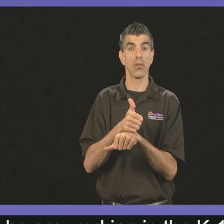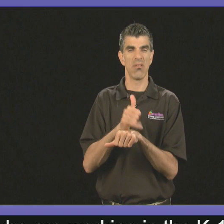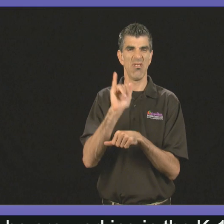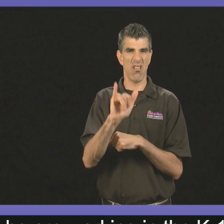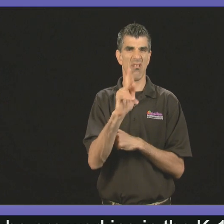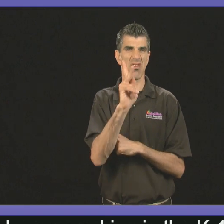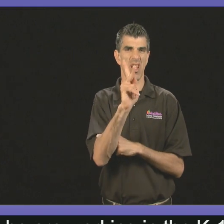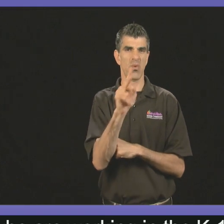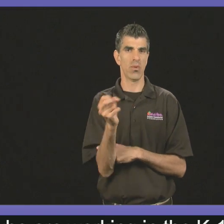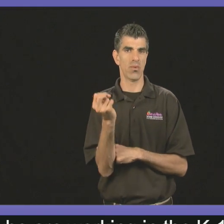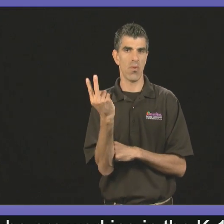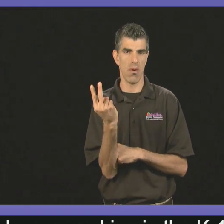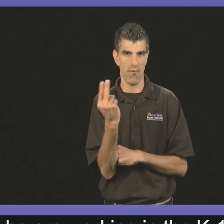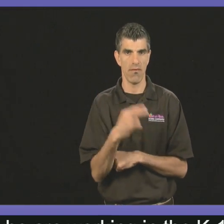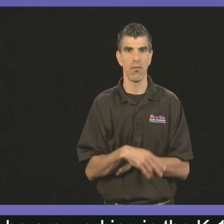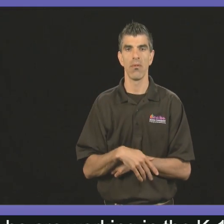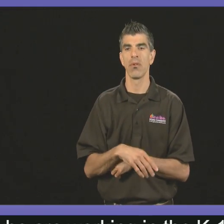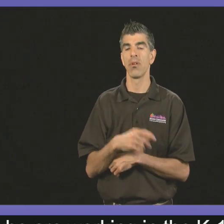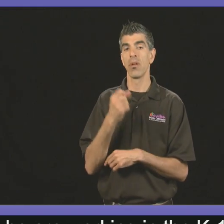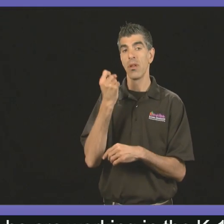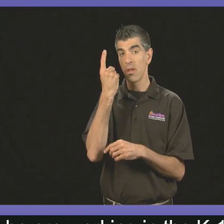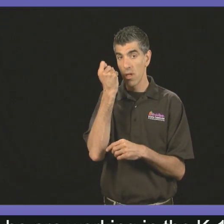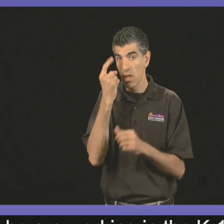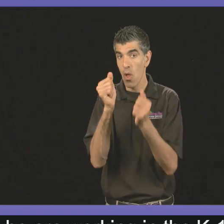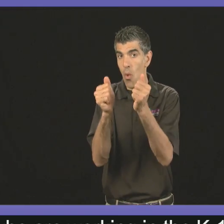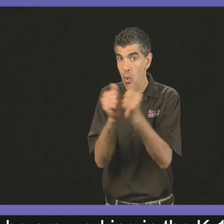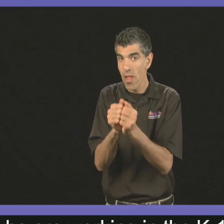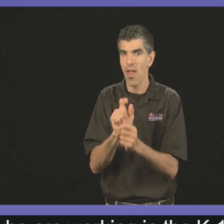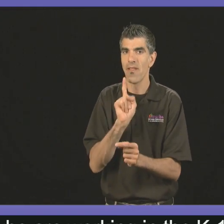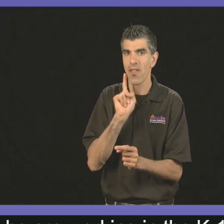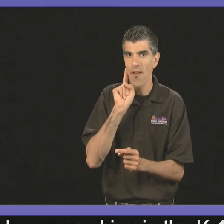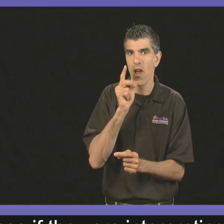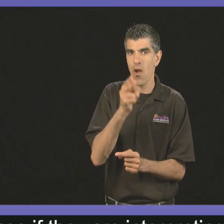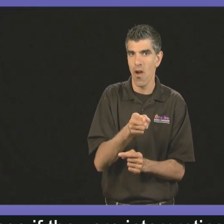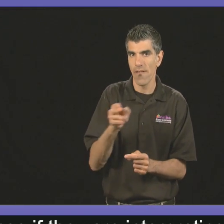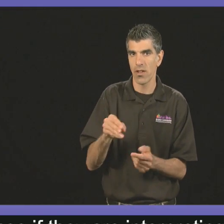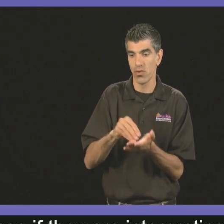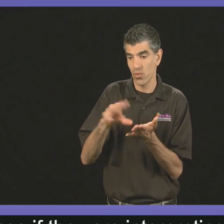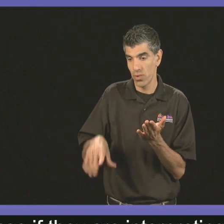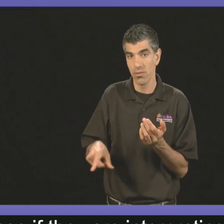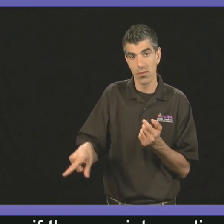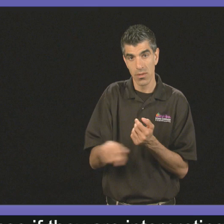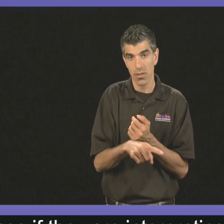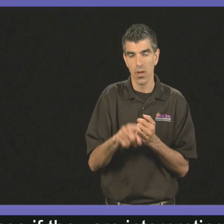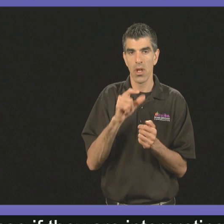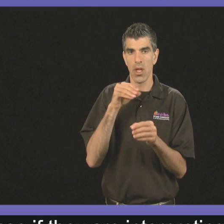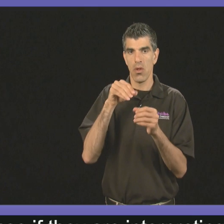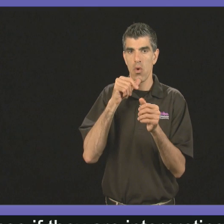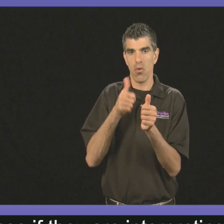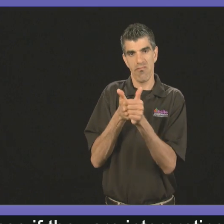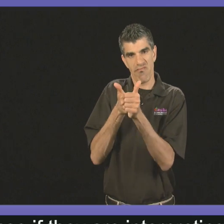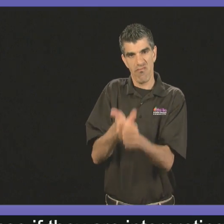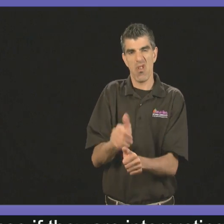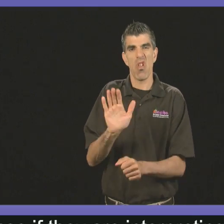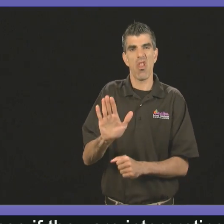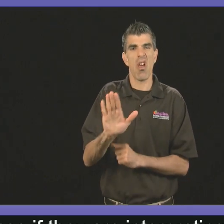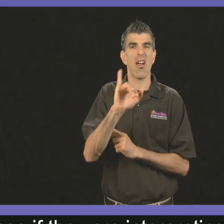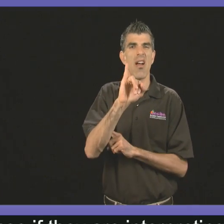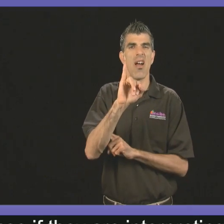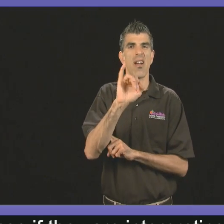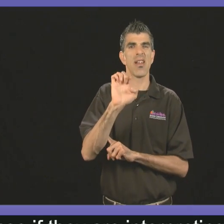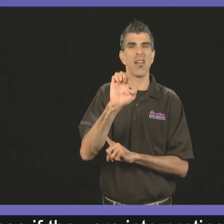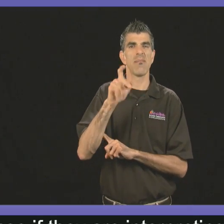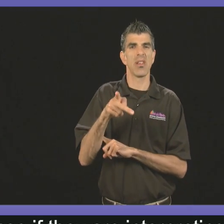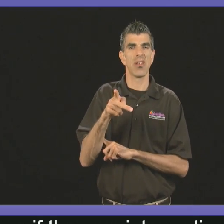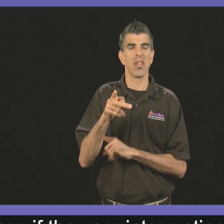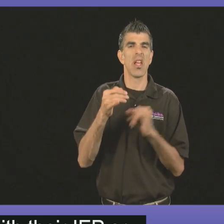Interpreters who are working in the K-12 educational setting are not required to hold a license if they are interpreting for a deaf or